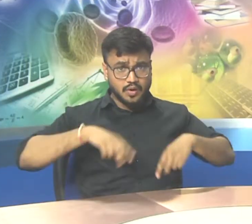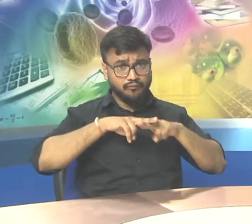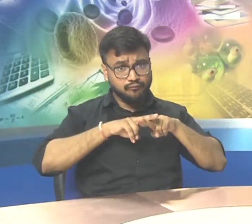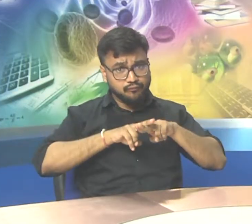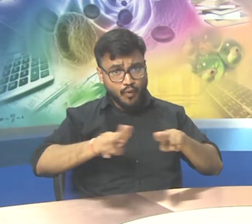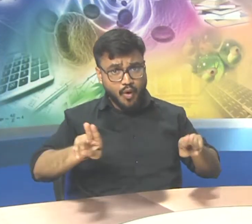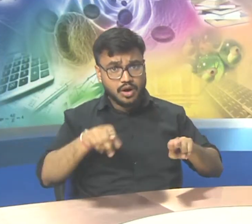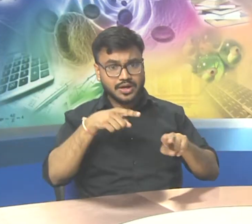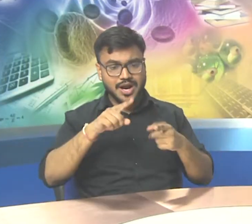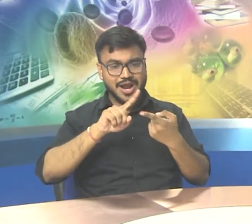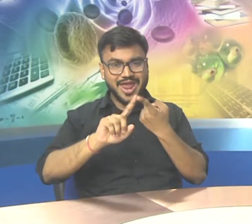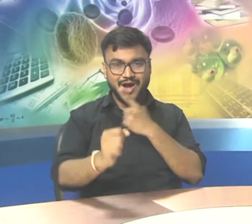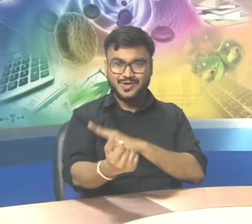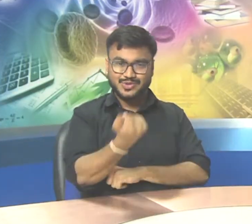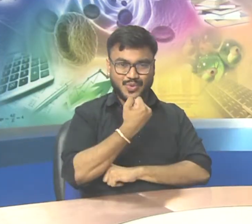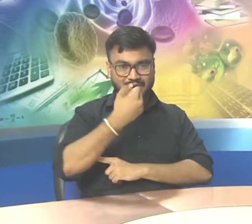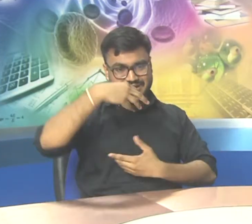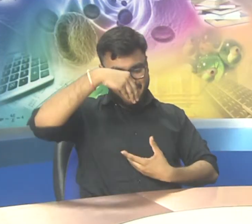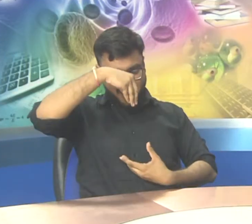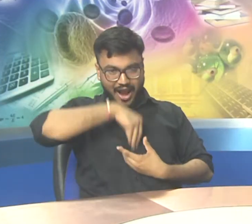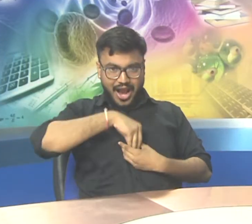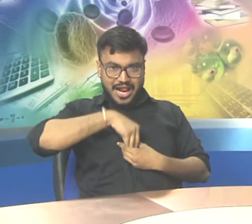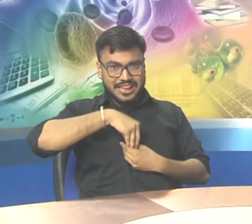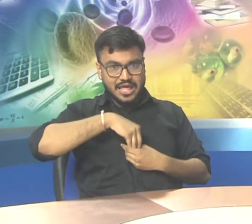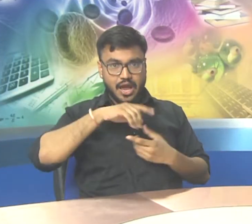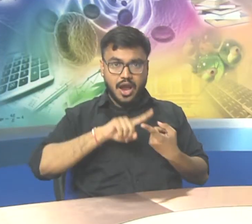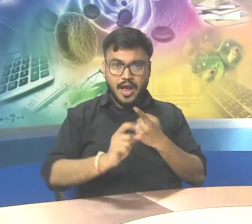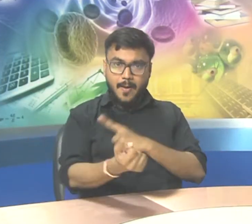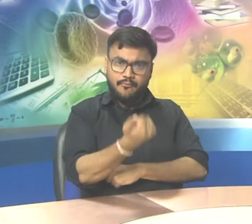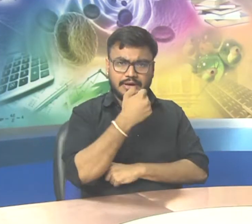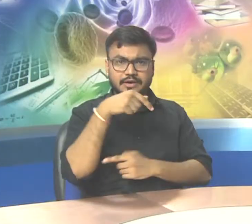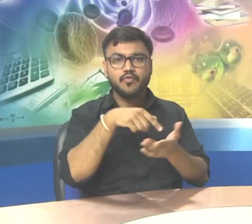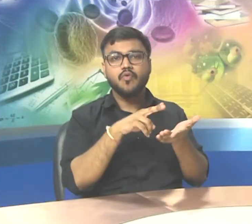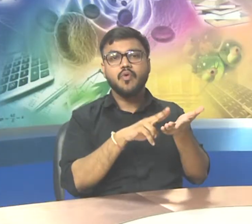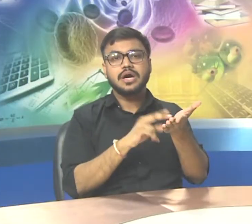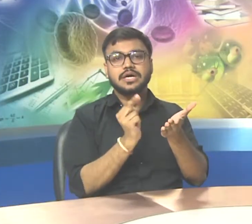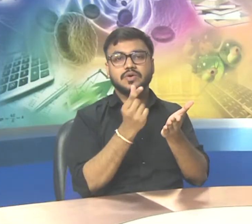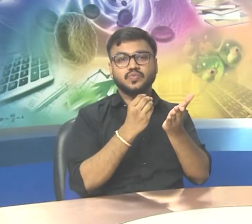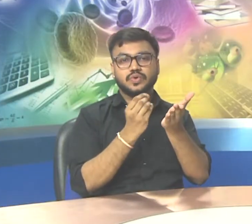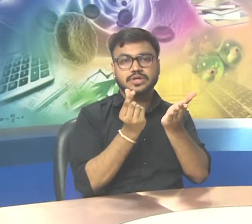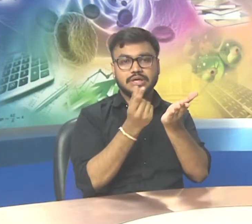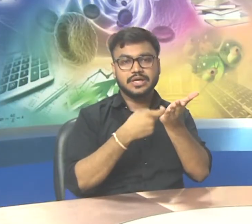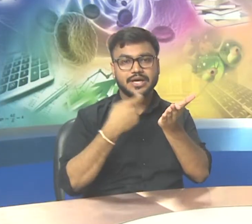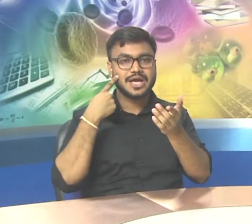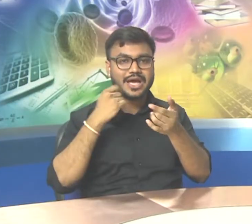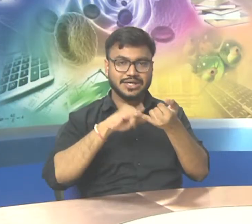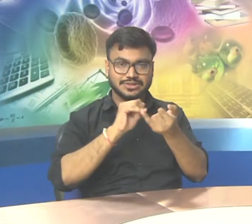Food helps in our nourishment and good health of our body.